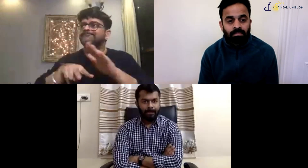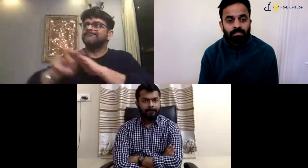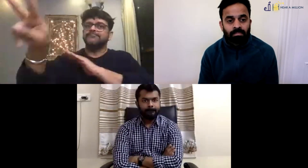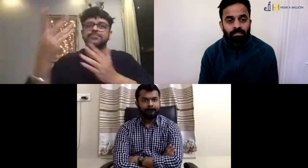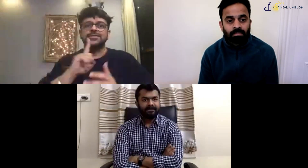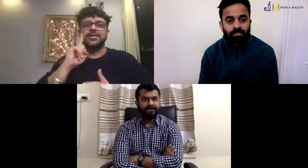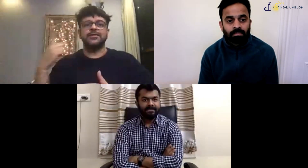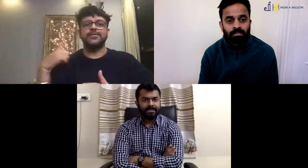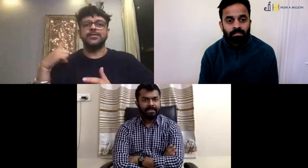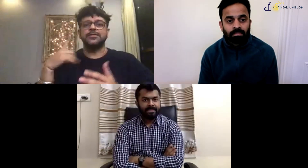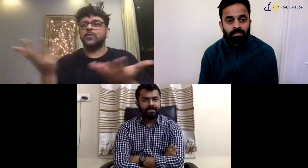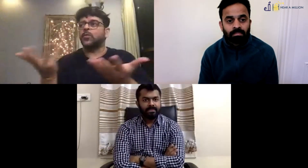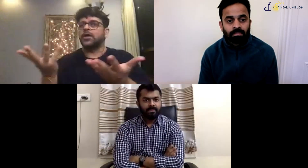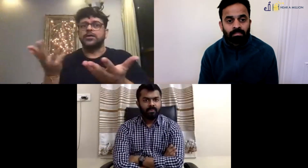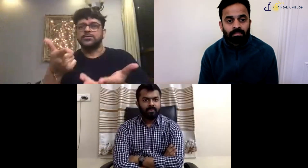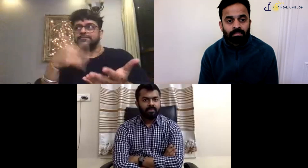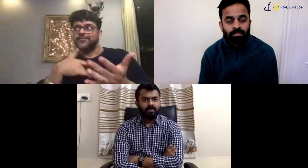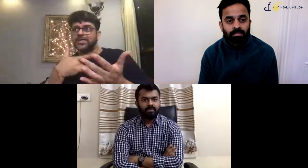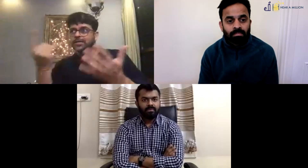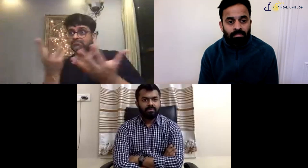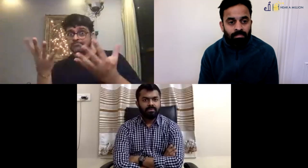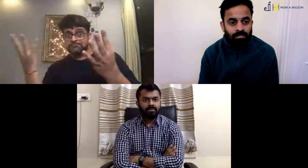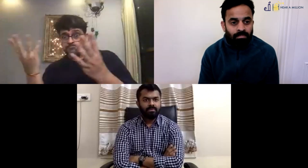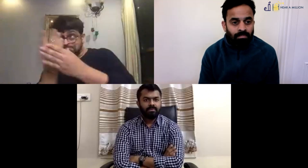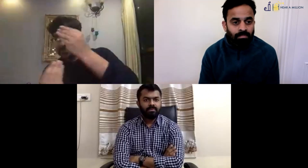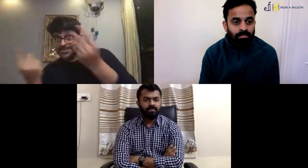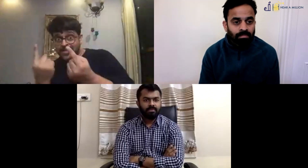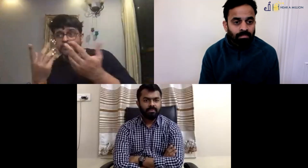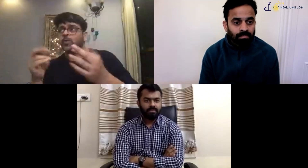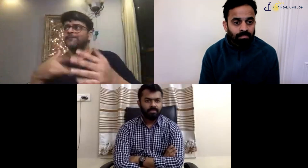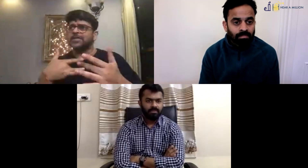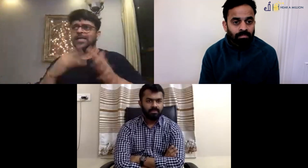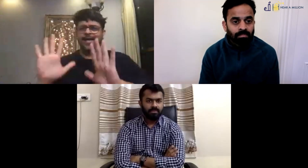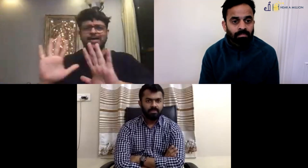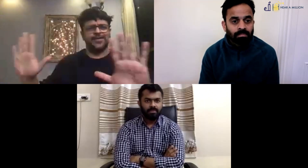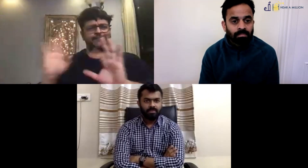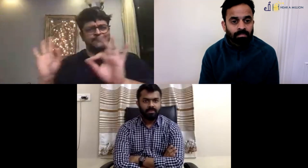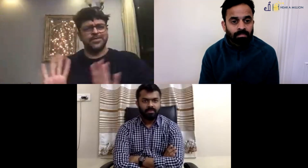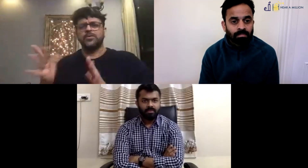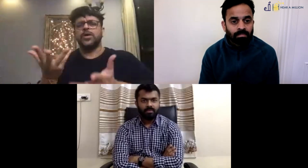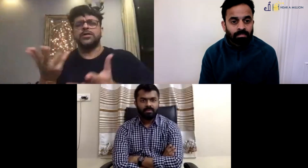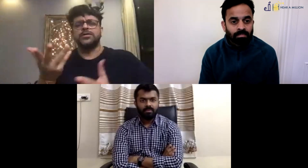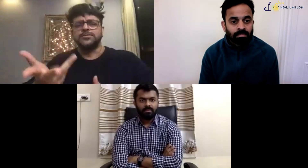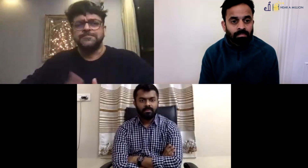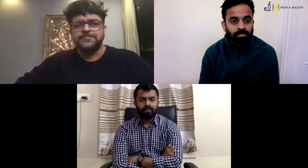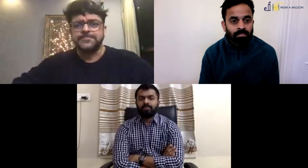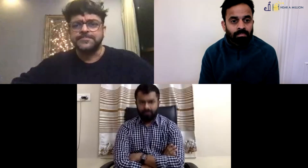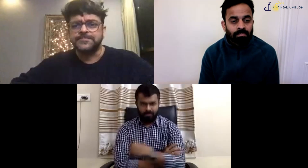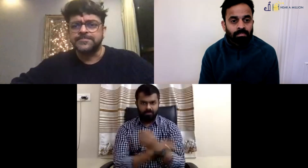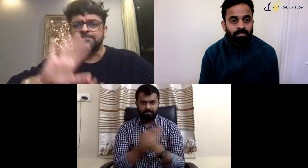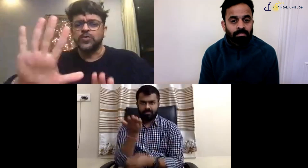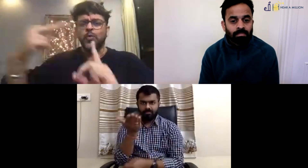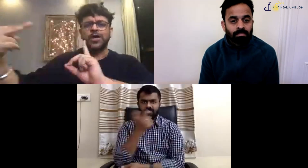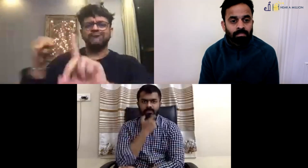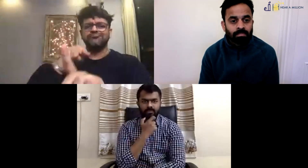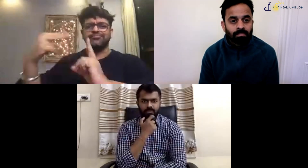youth, how do you foresee the future for the youth, the deaf leaders here? Is that something missing, or do you feel they're ready? What do